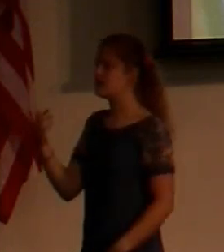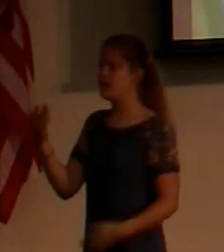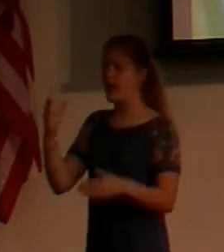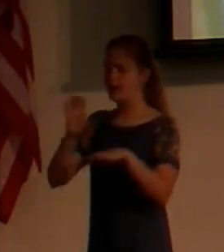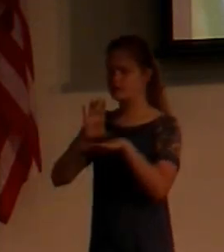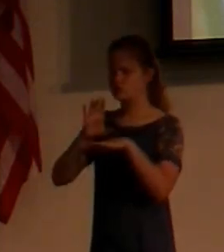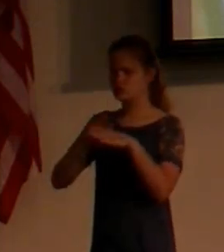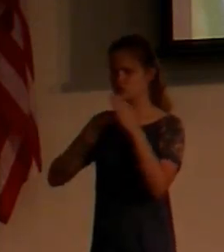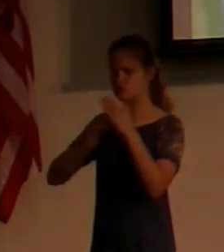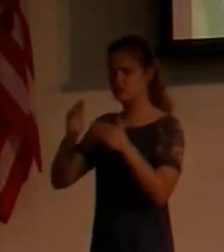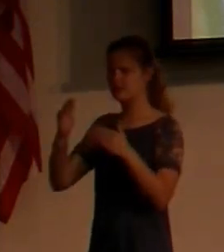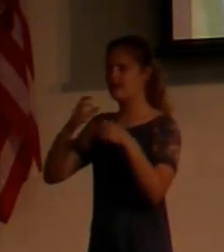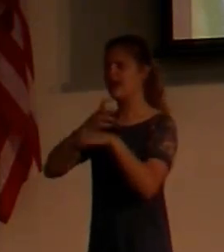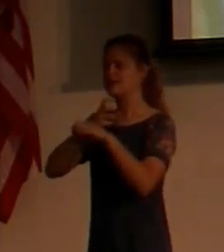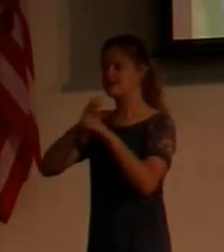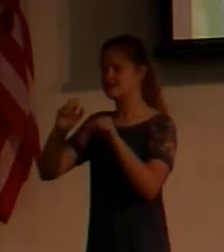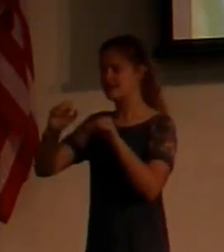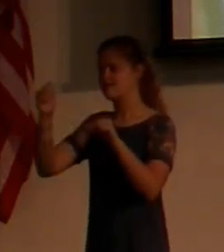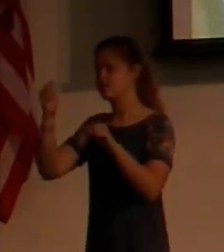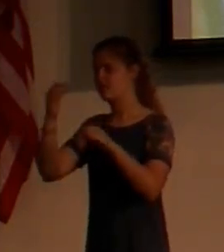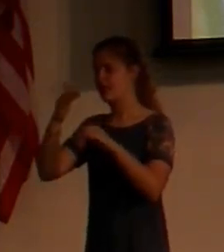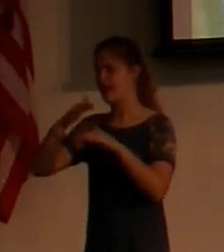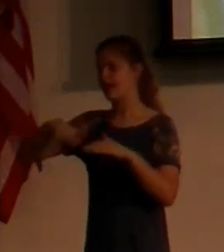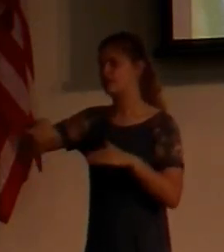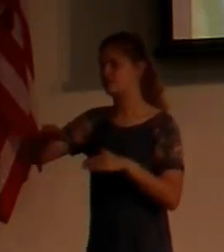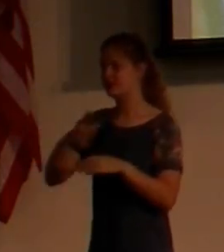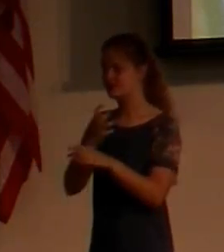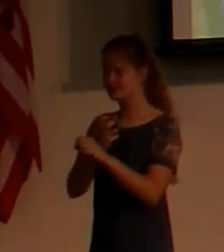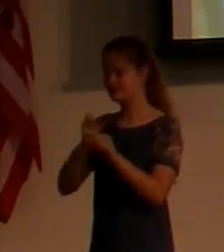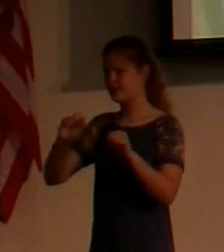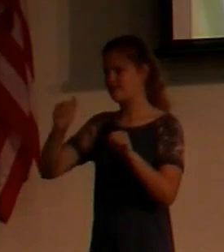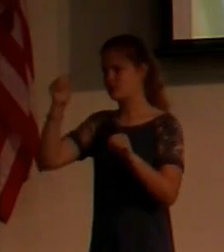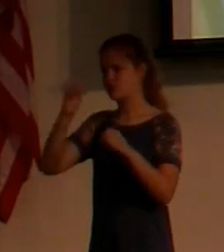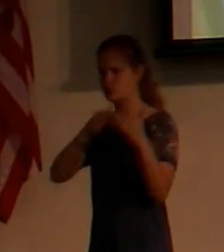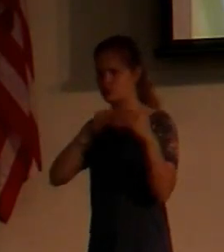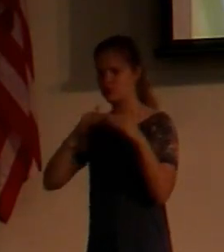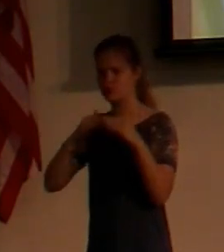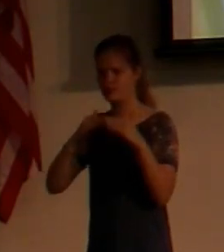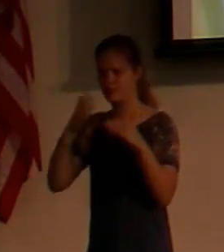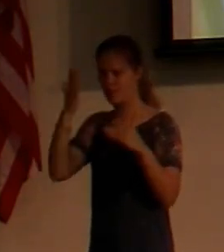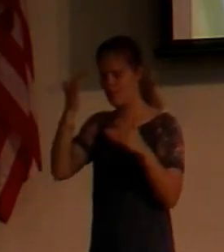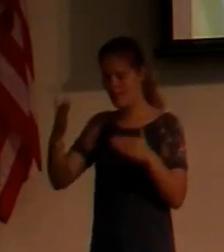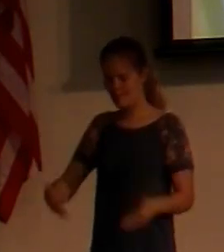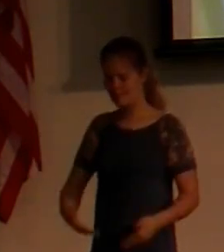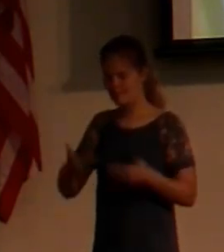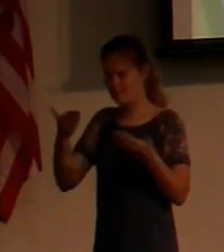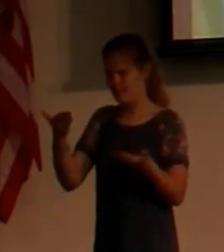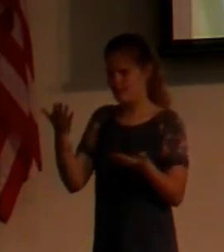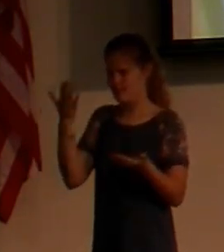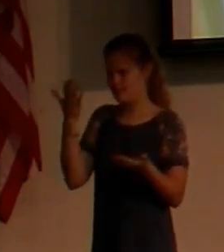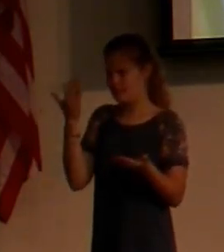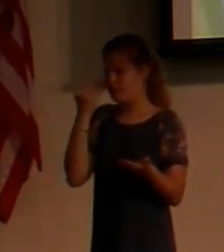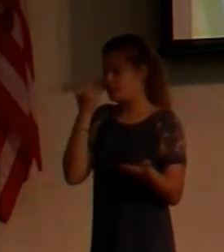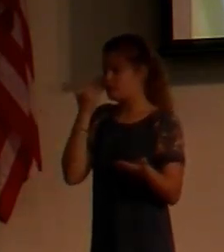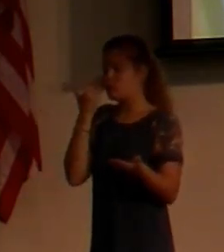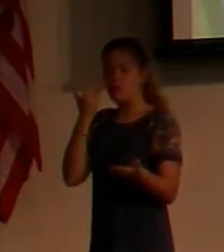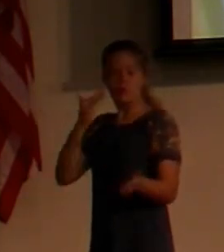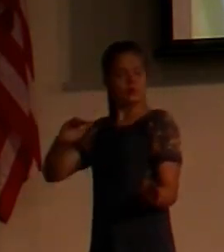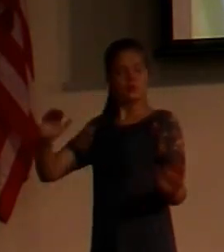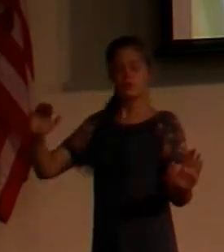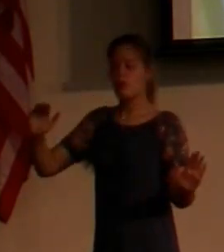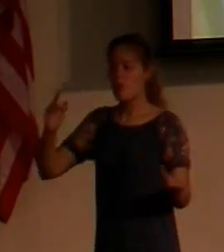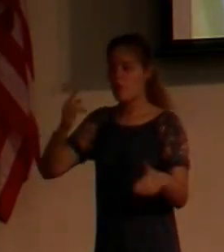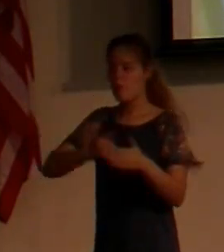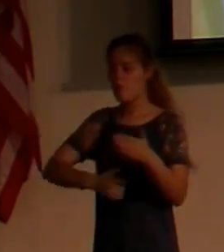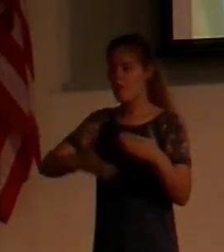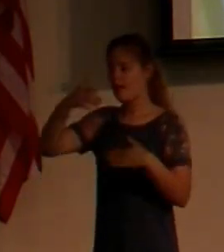safer area, a safer community. But why I bring that up is you never know what God has in store for